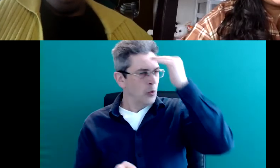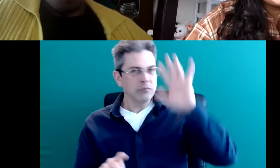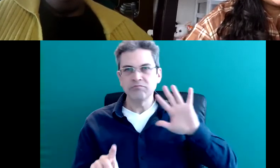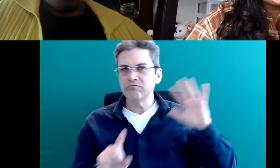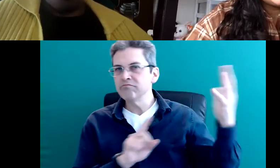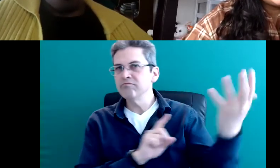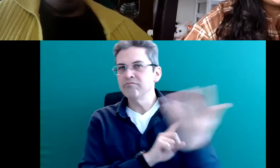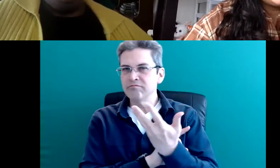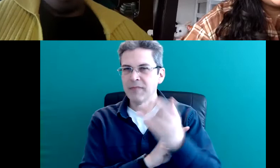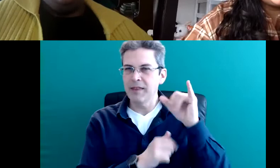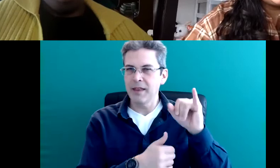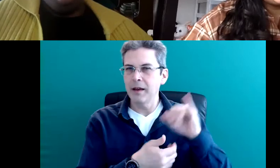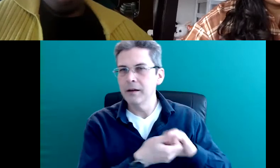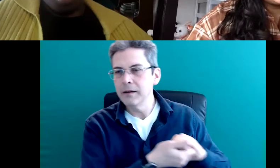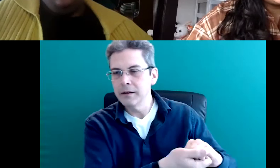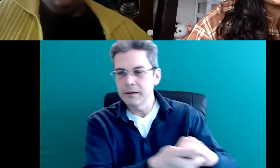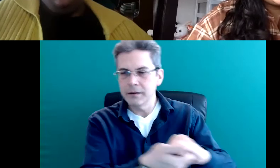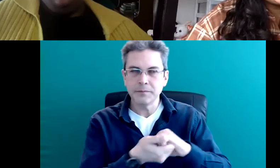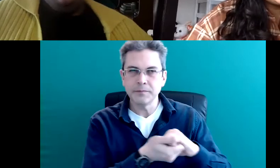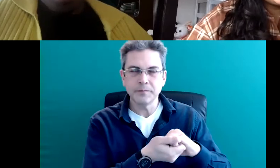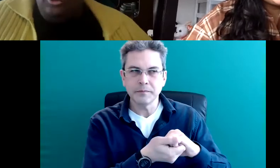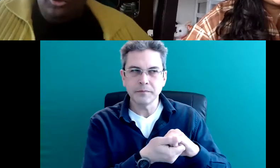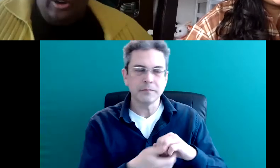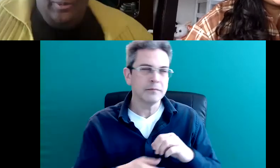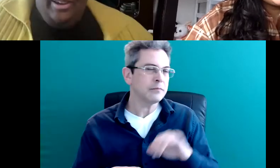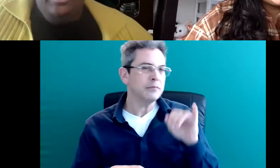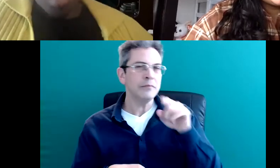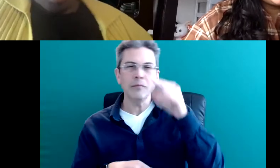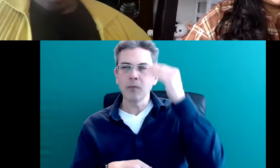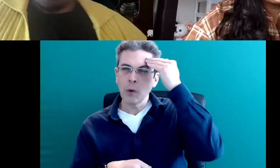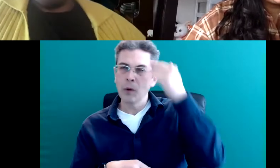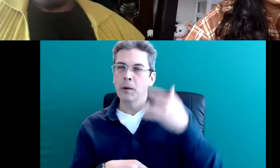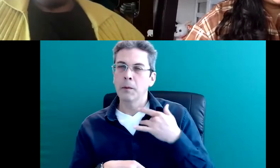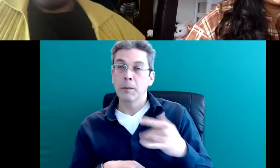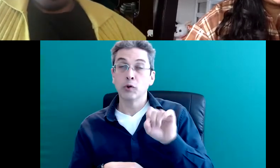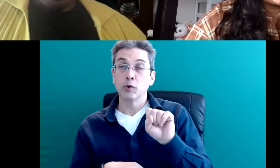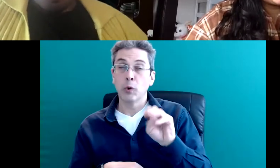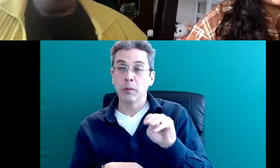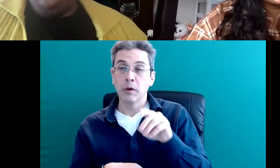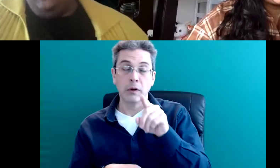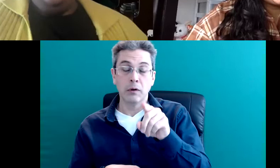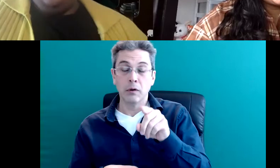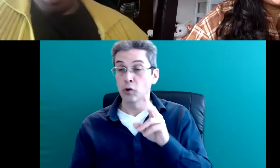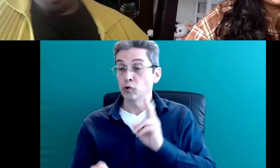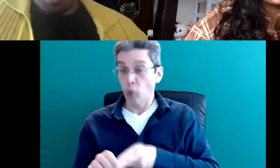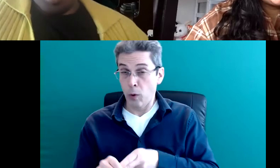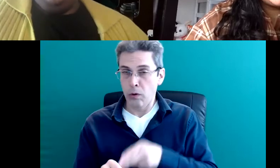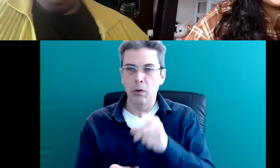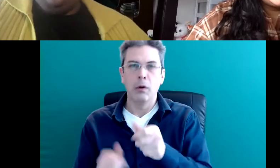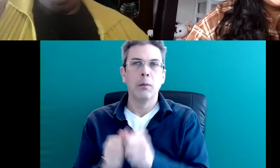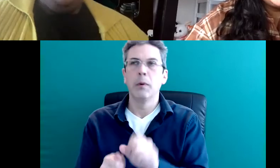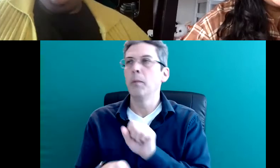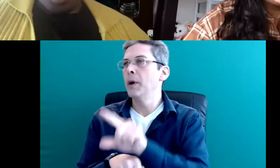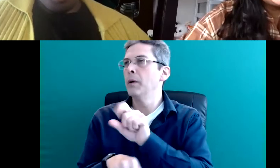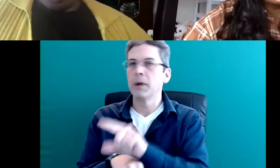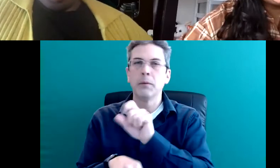of. And I think too, when we get online, we have this instinct to just post right away, and to just like, well, I'm gonna get in the conversation